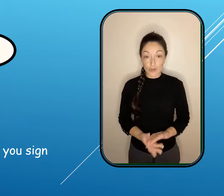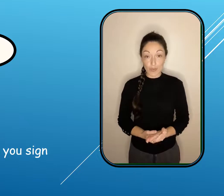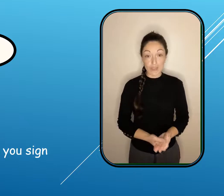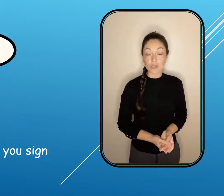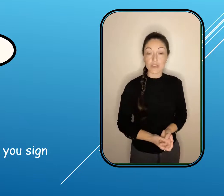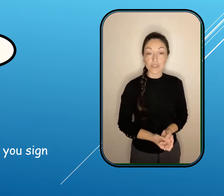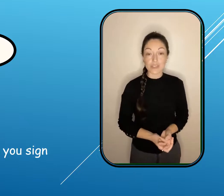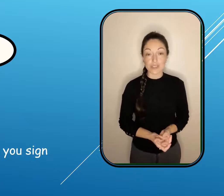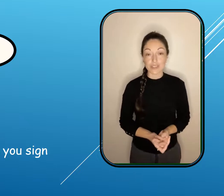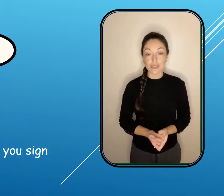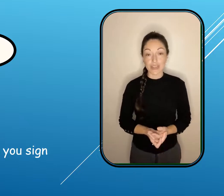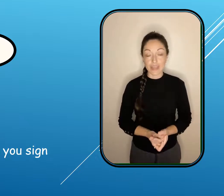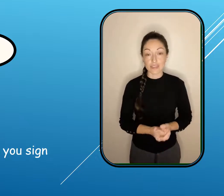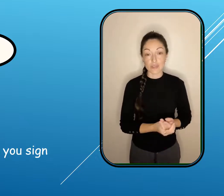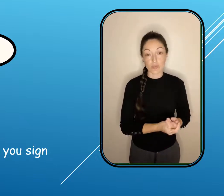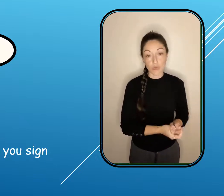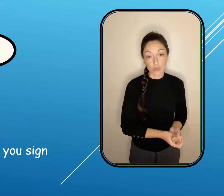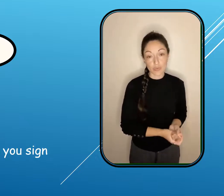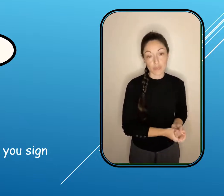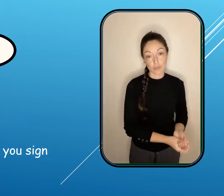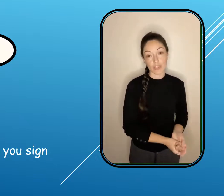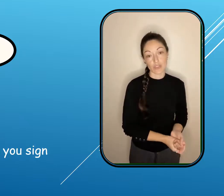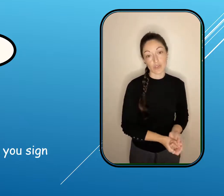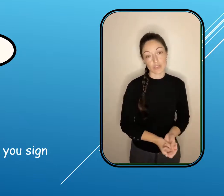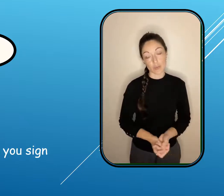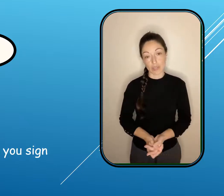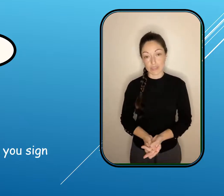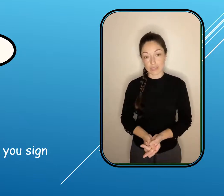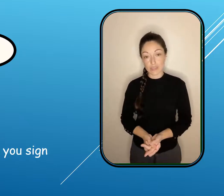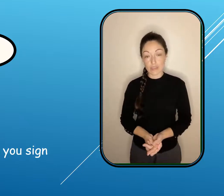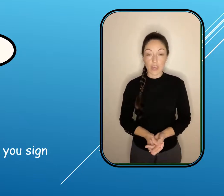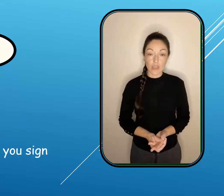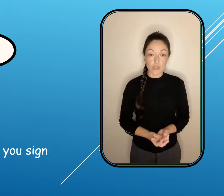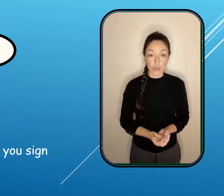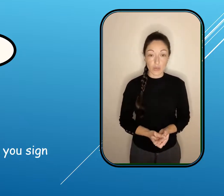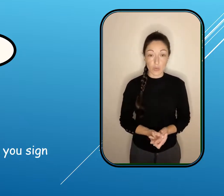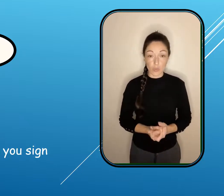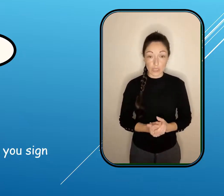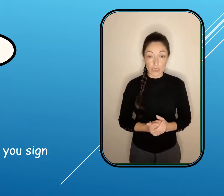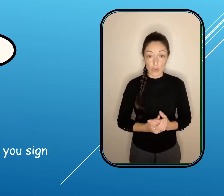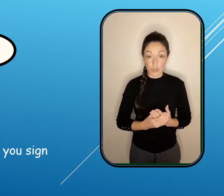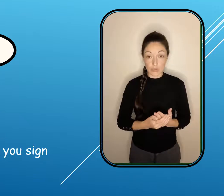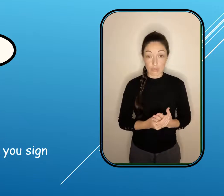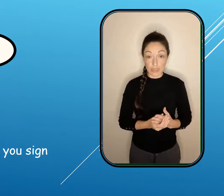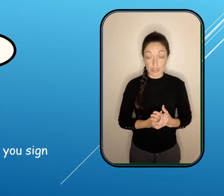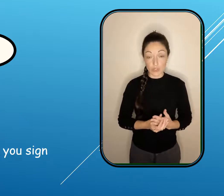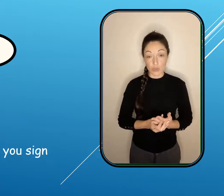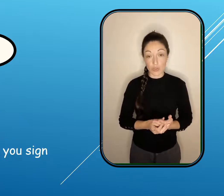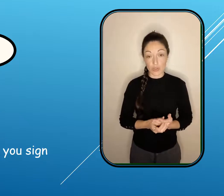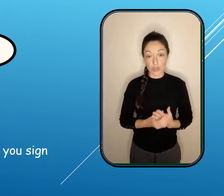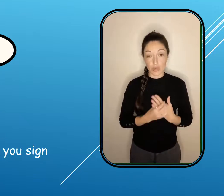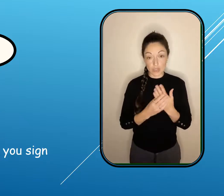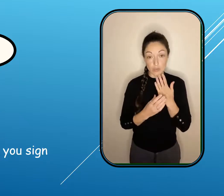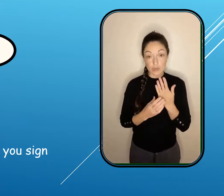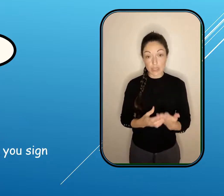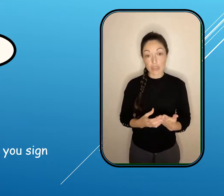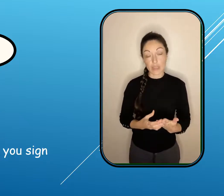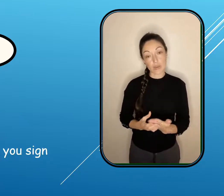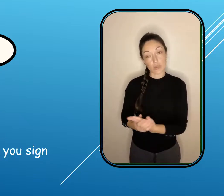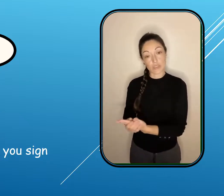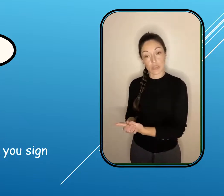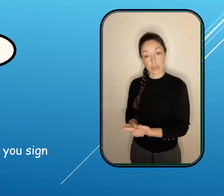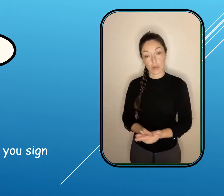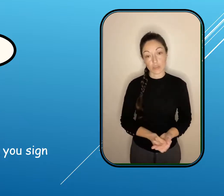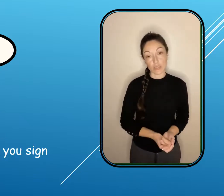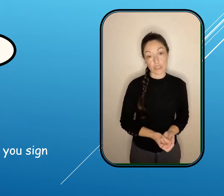idea of Makaton is that it's there to support speech, not to replace it. So we want to be making sure that as we're speaking,